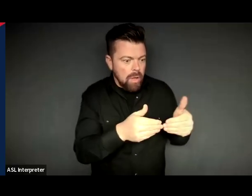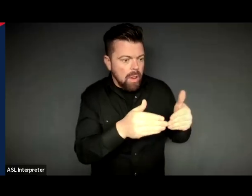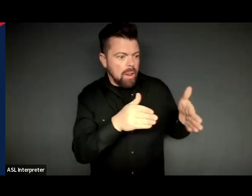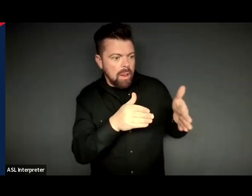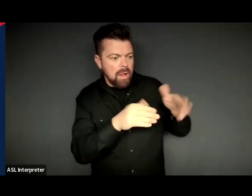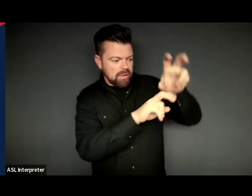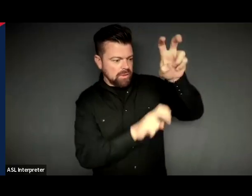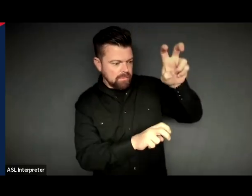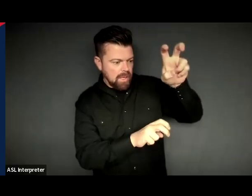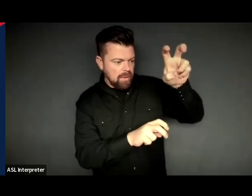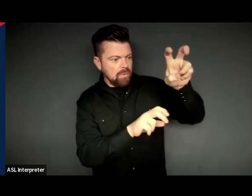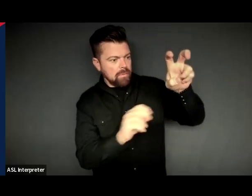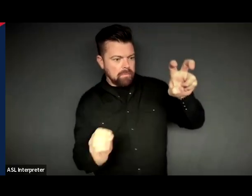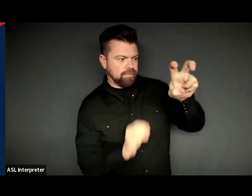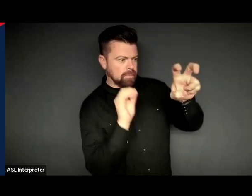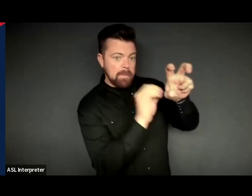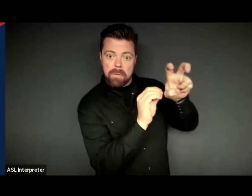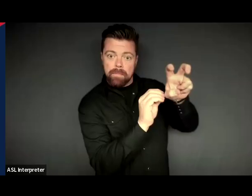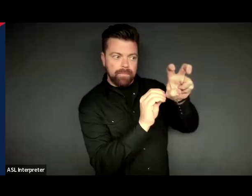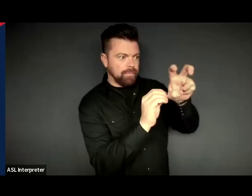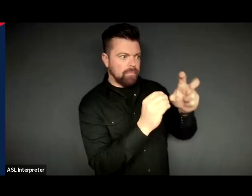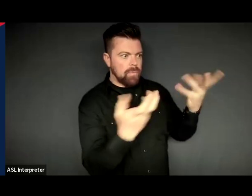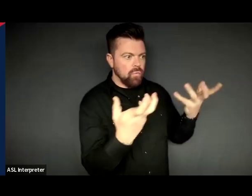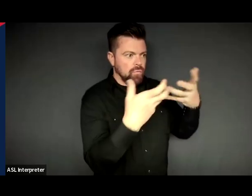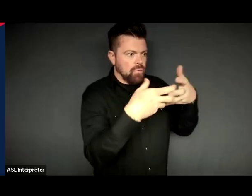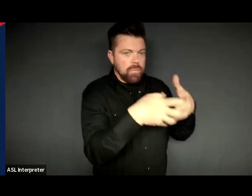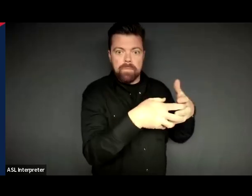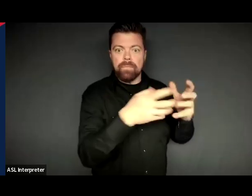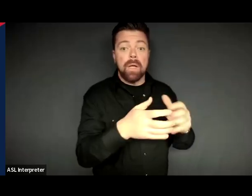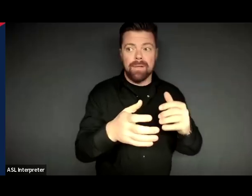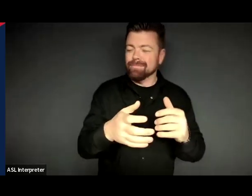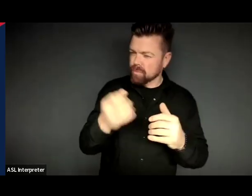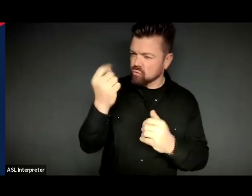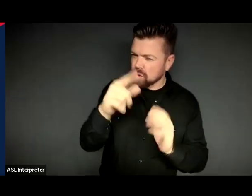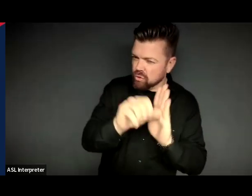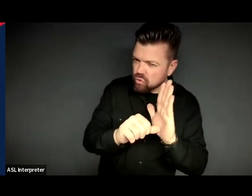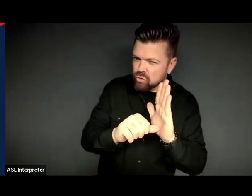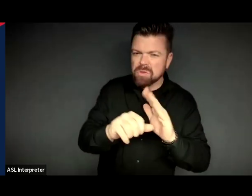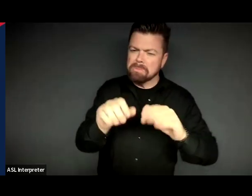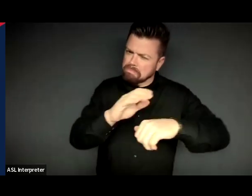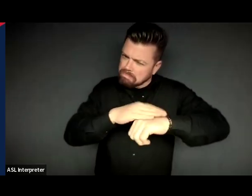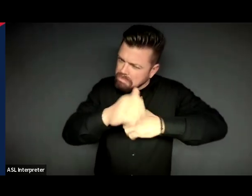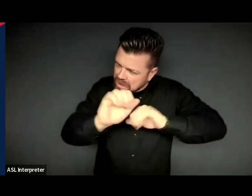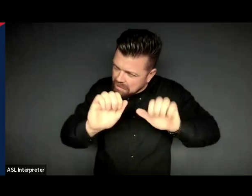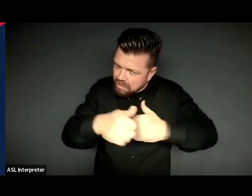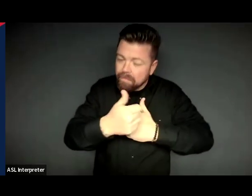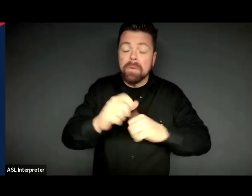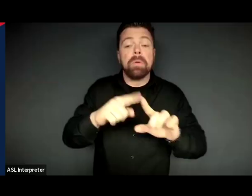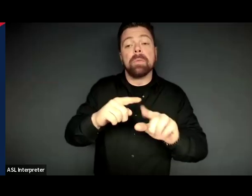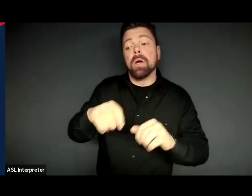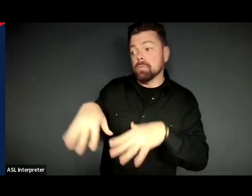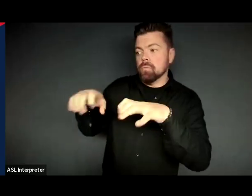in the spinal canal. Well, surgery is pretty dangerous for everyone. But if you have paralysis, you're at a little higher